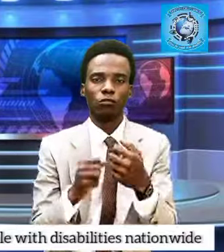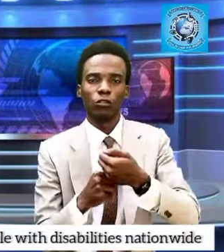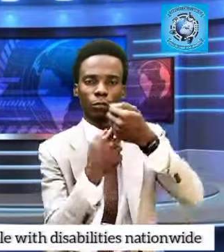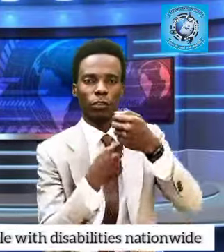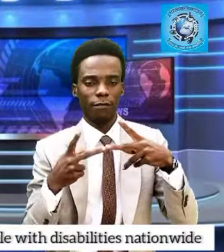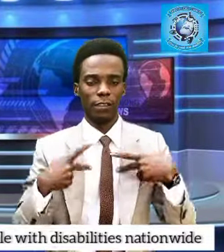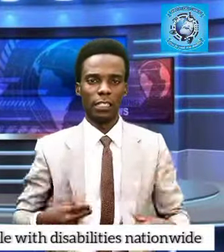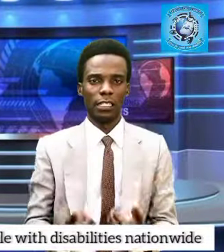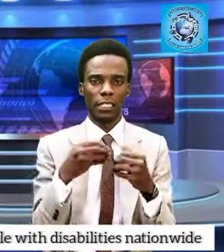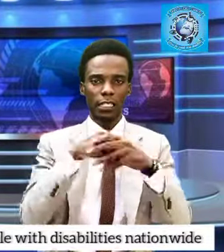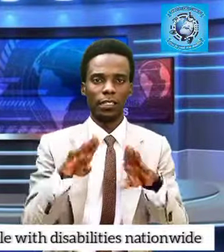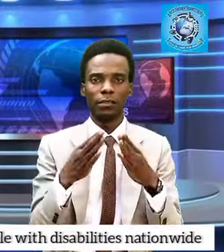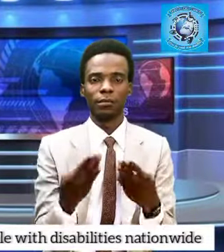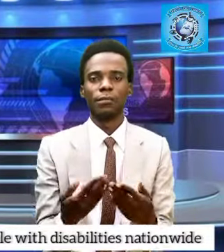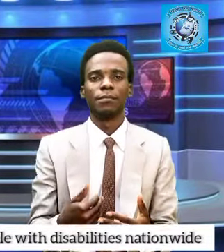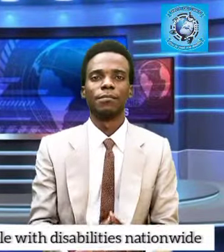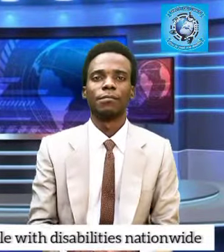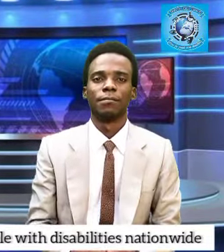society.